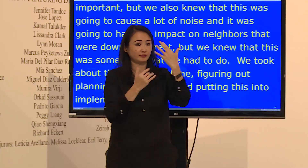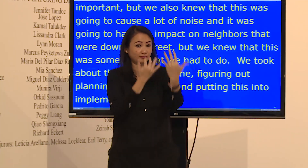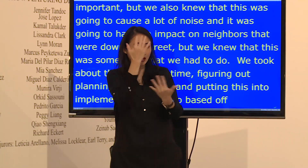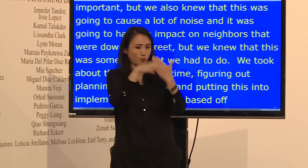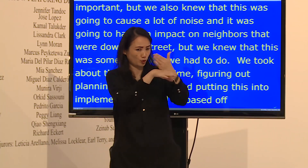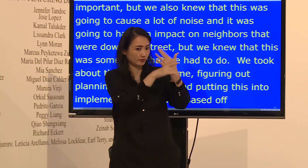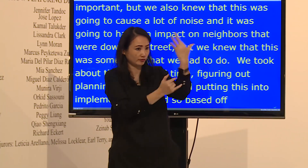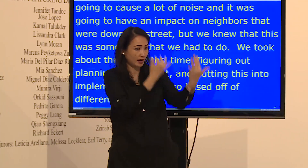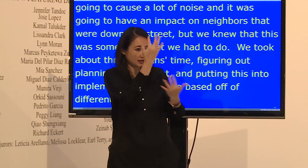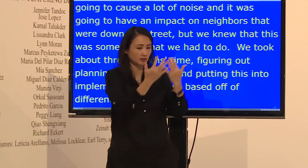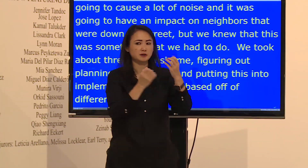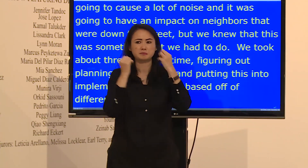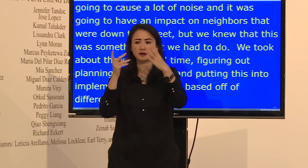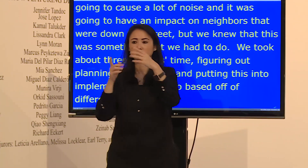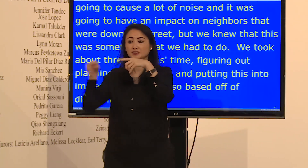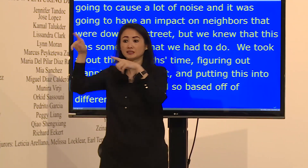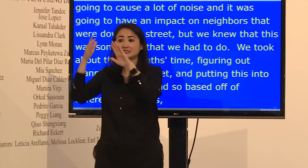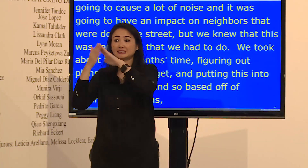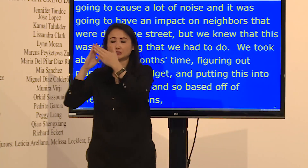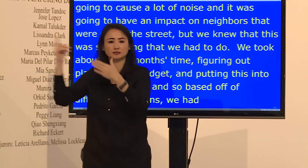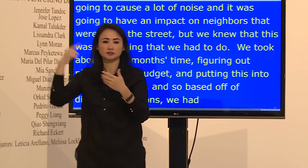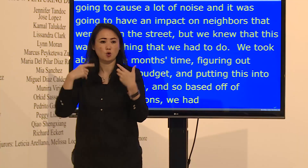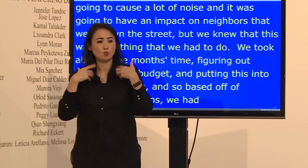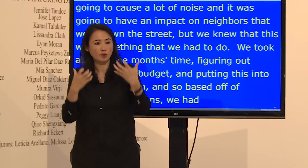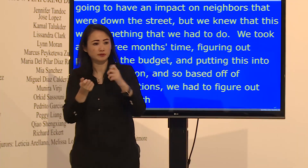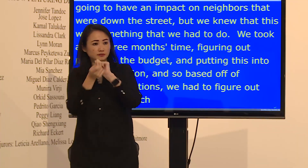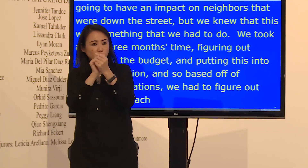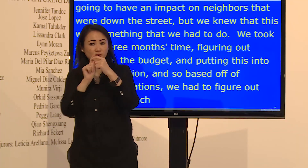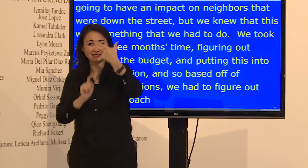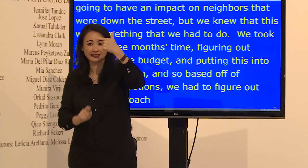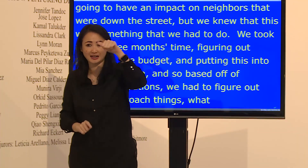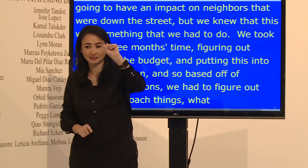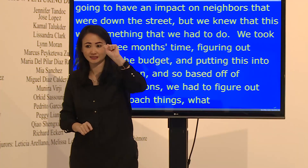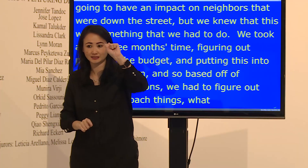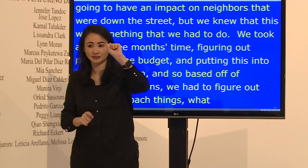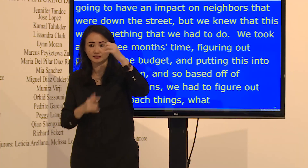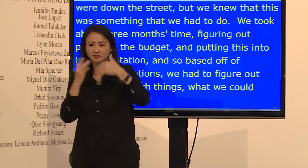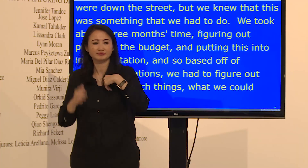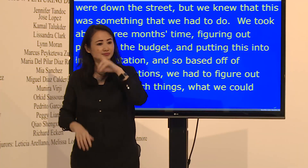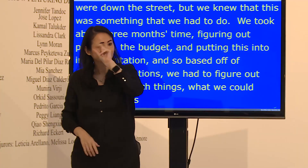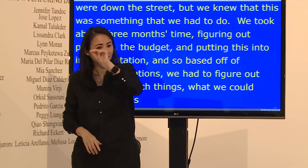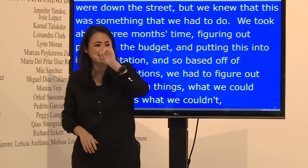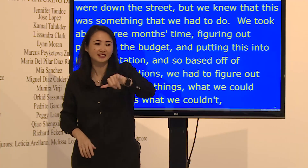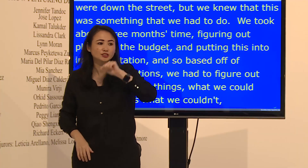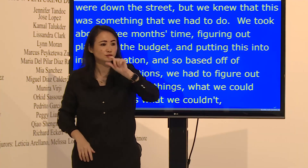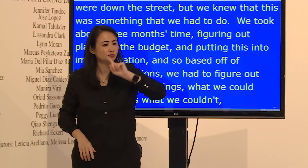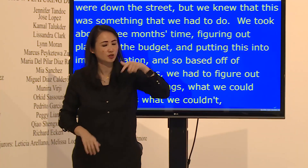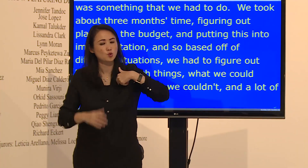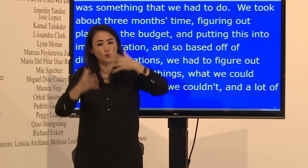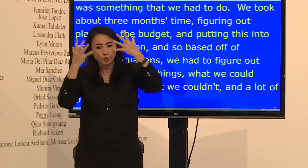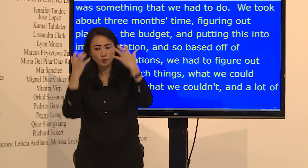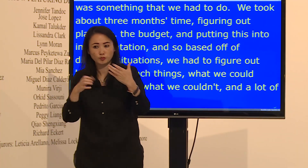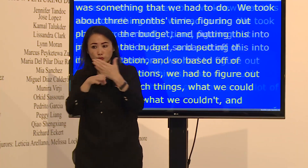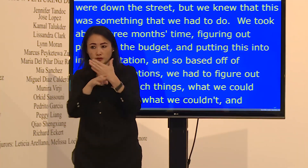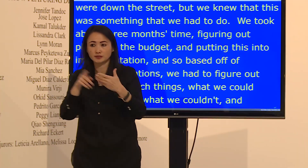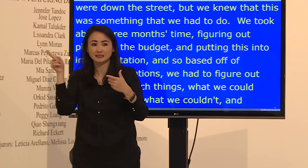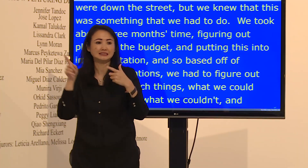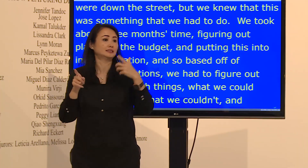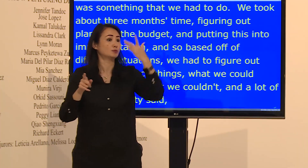could control versus what we couldn't. And a lot of the community said, no, we didn't want to have the gas aspect changed, but we're like, look, this is what